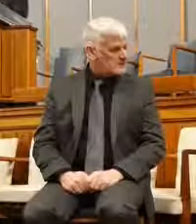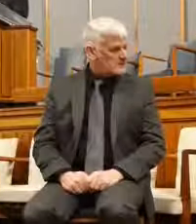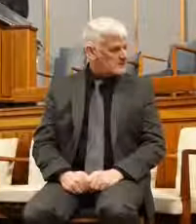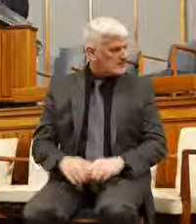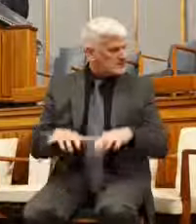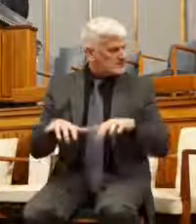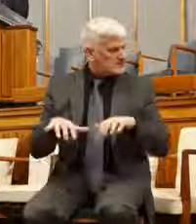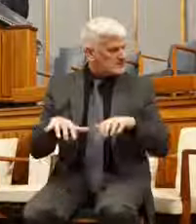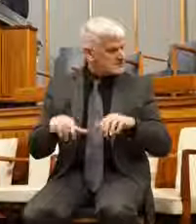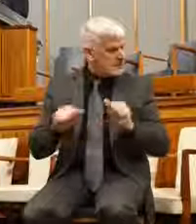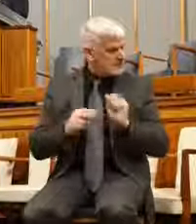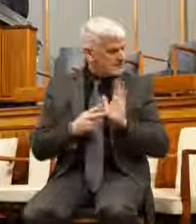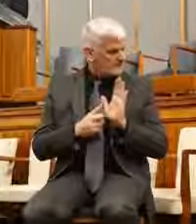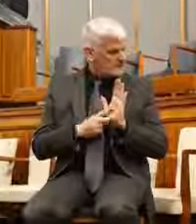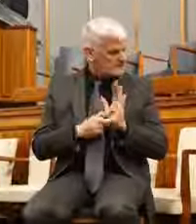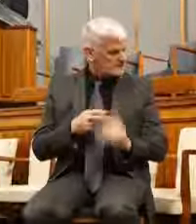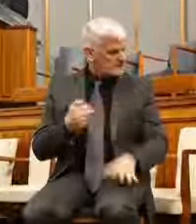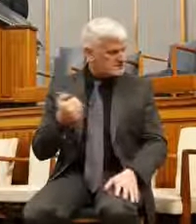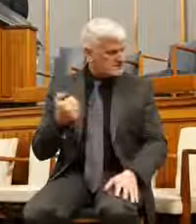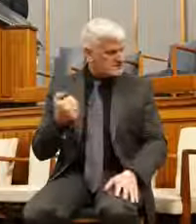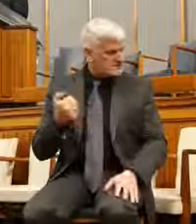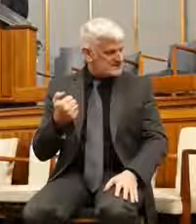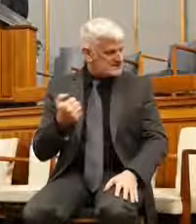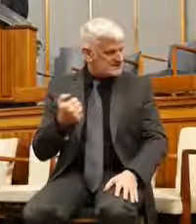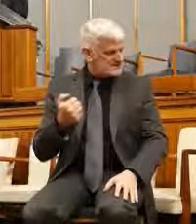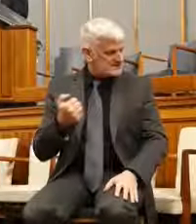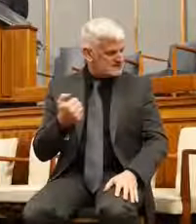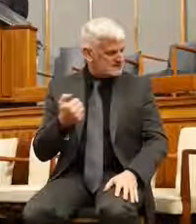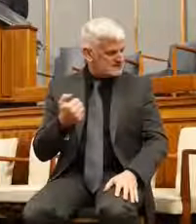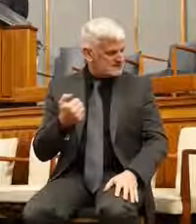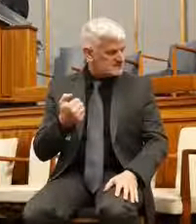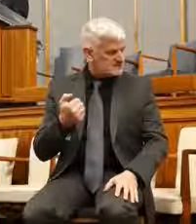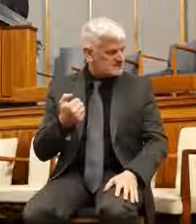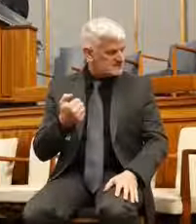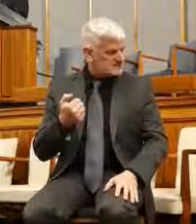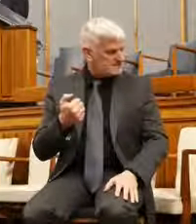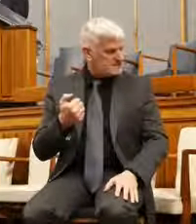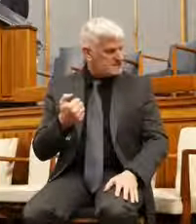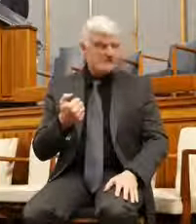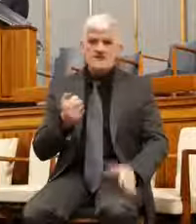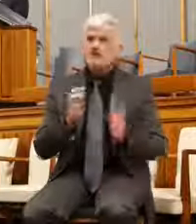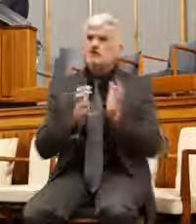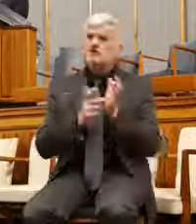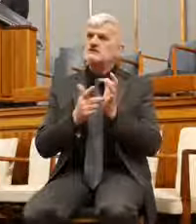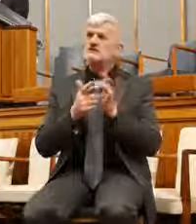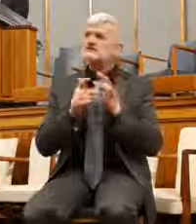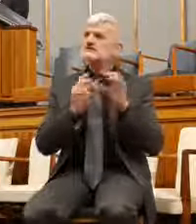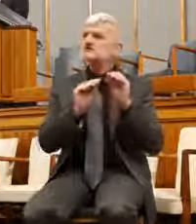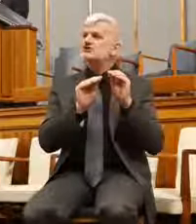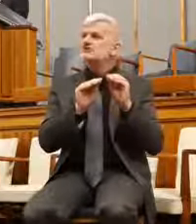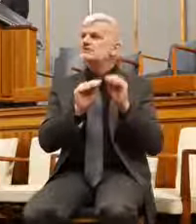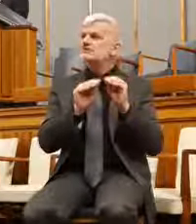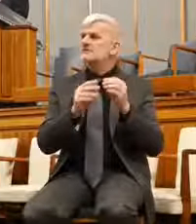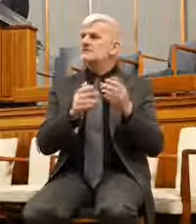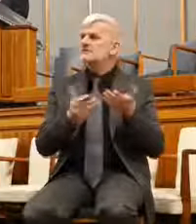And we begin to read from verse 16 the words of Christ on